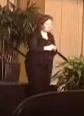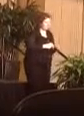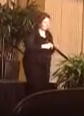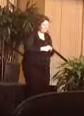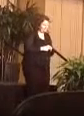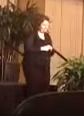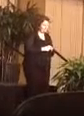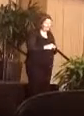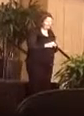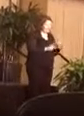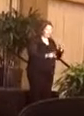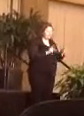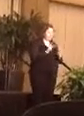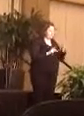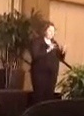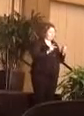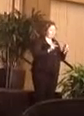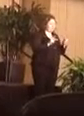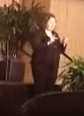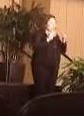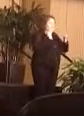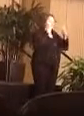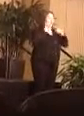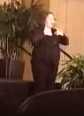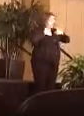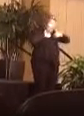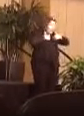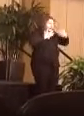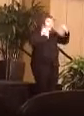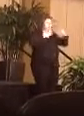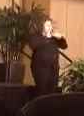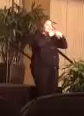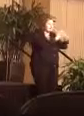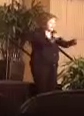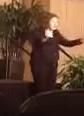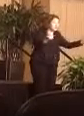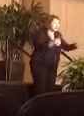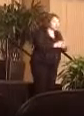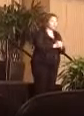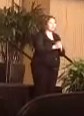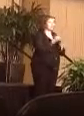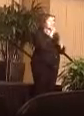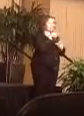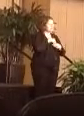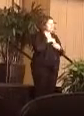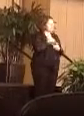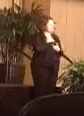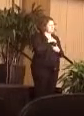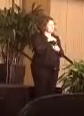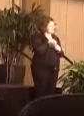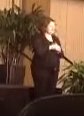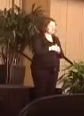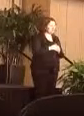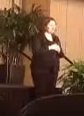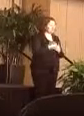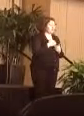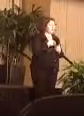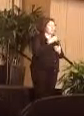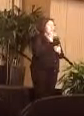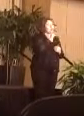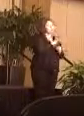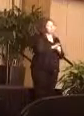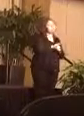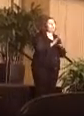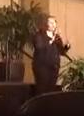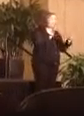more about what I have to say, but I think fundamentally I'm pretty much the same. I was old enough, I know, despite